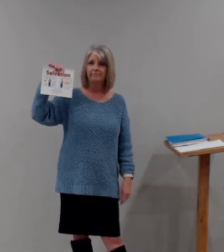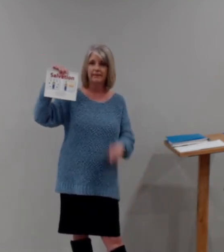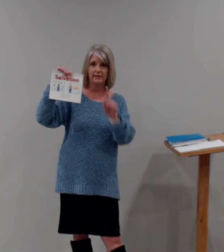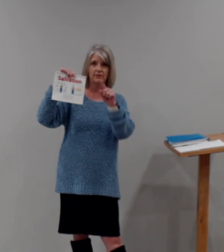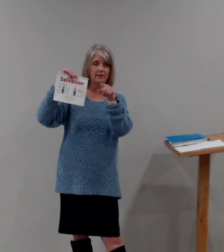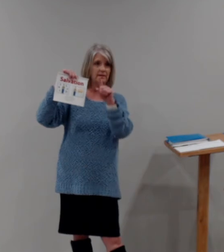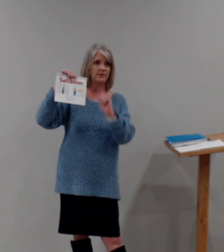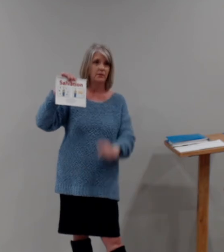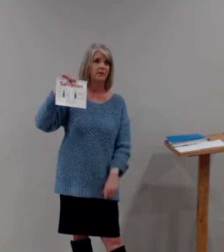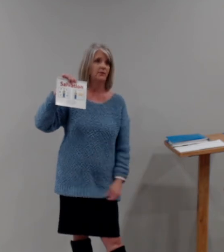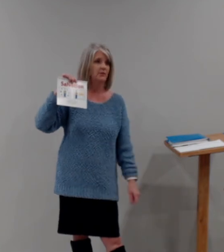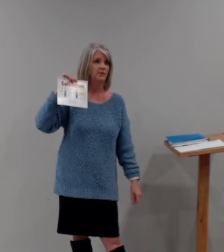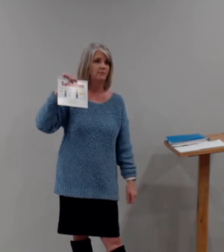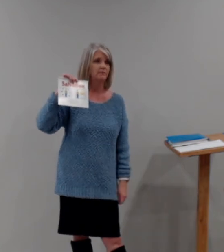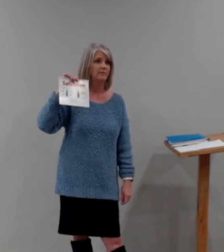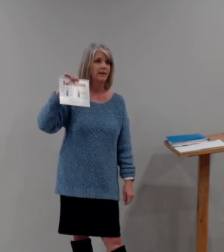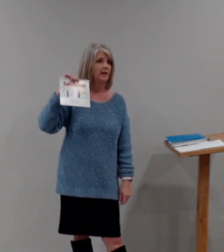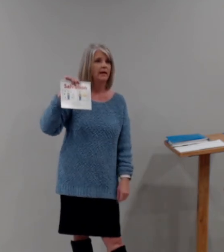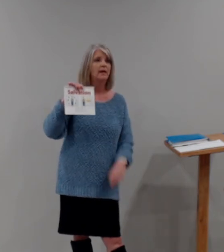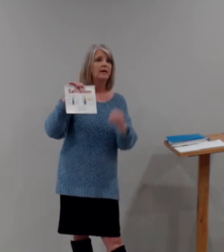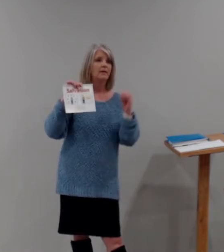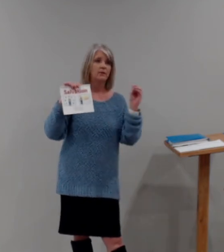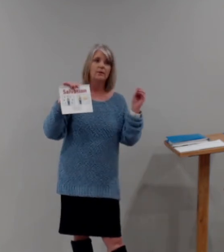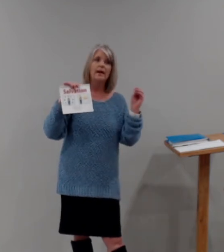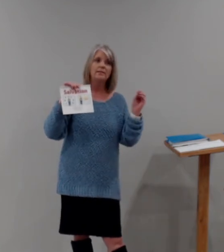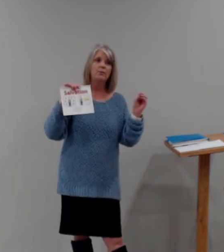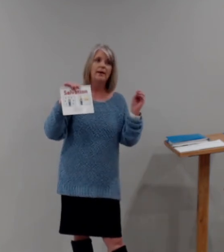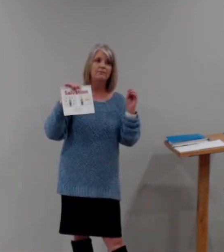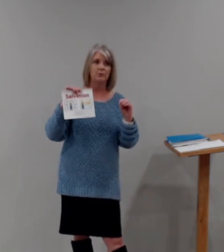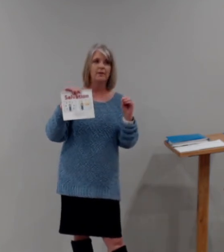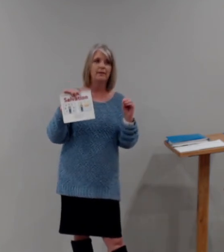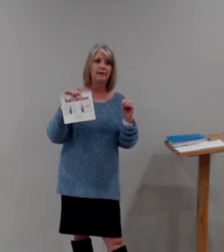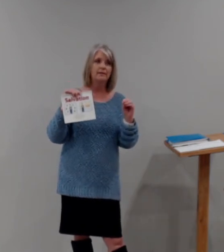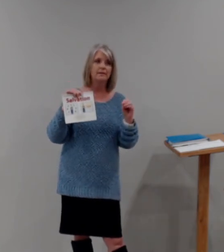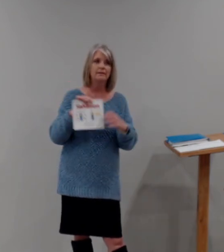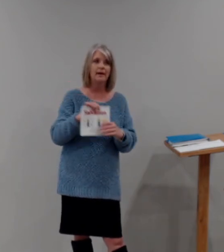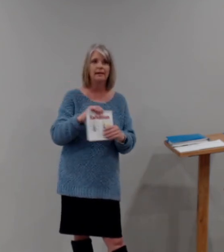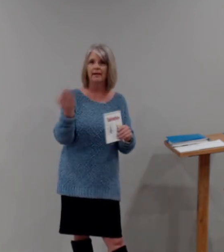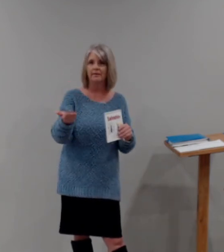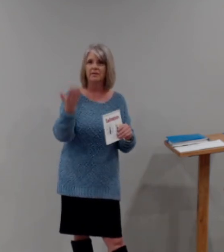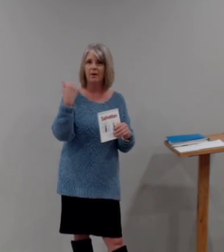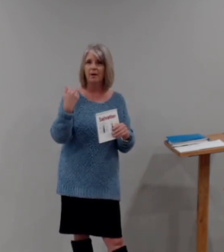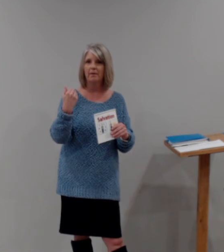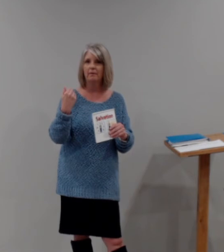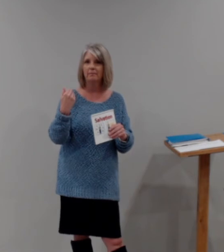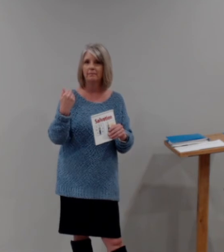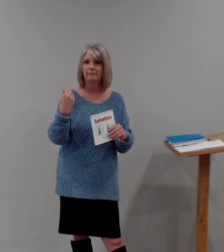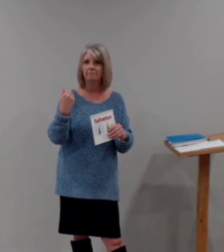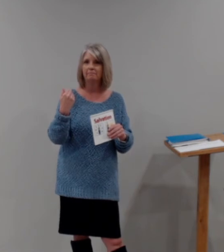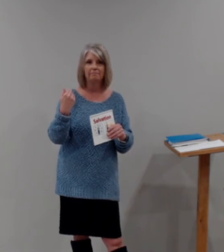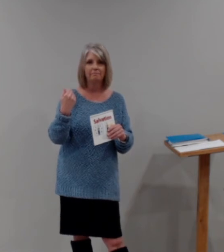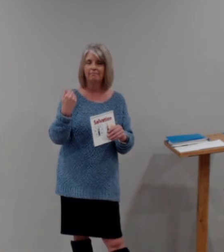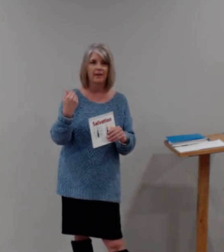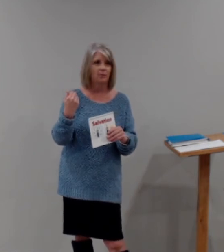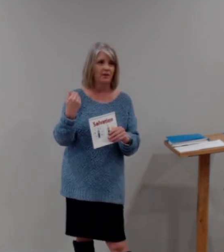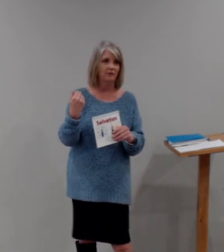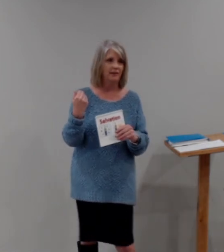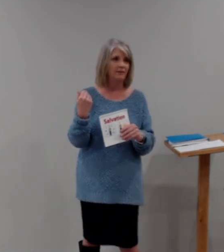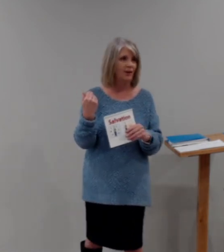This is going on YouTube. The Lord has a way of doing things and letting this pop up that we don't even